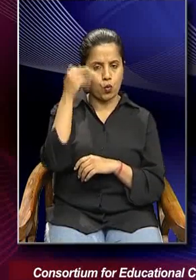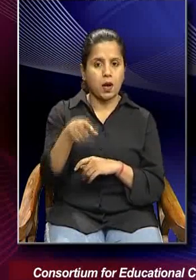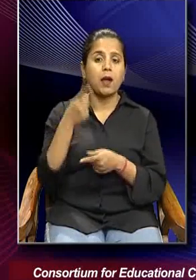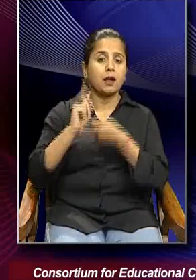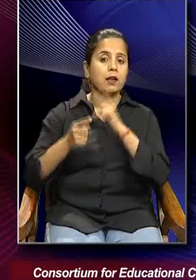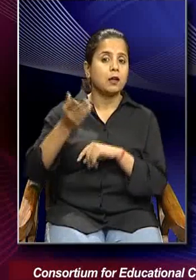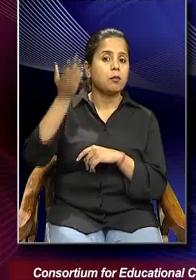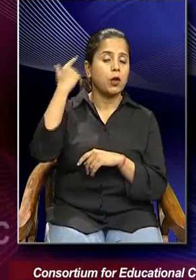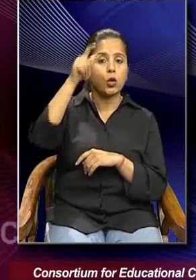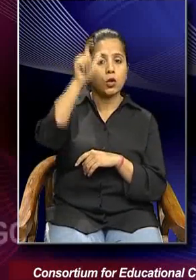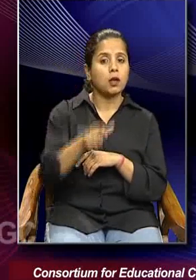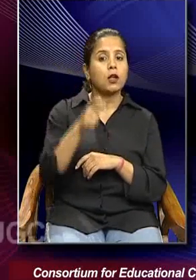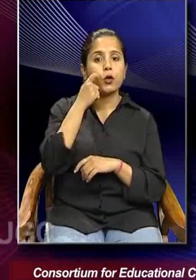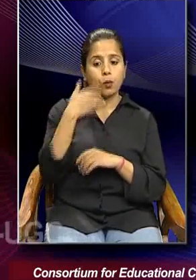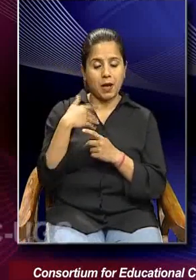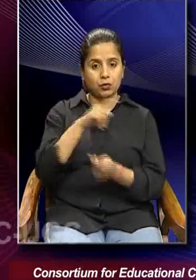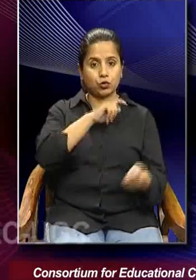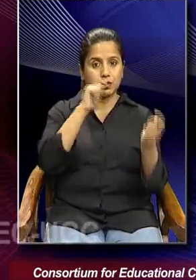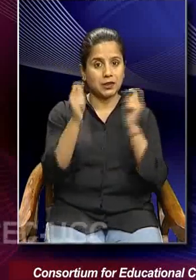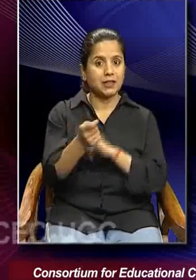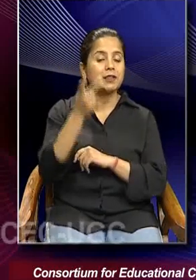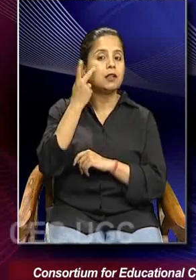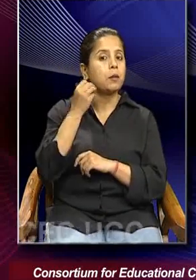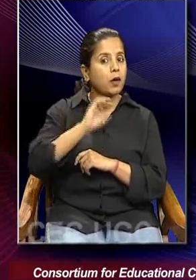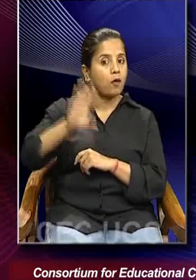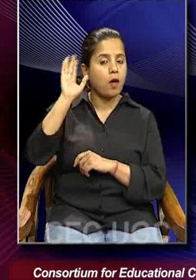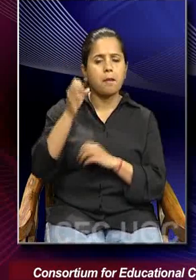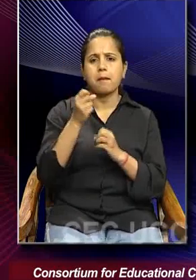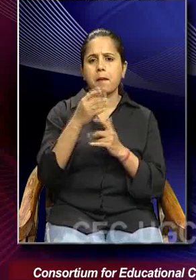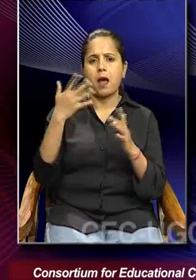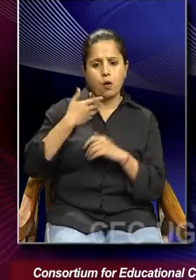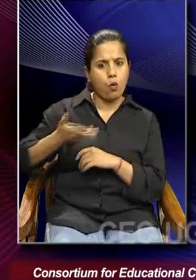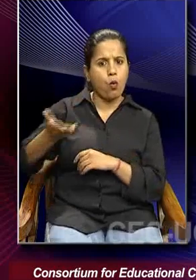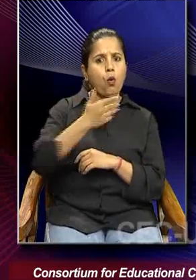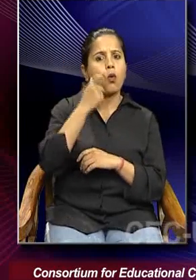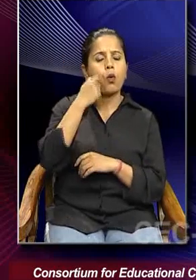of human civilization, where majority of us